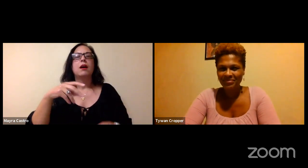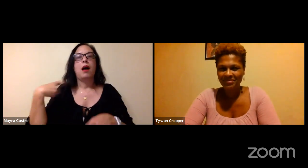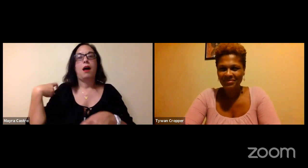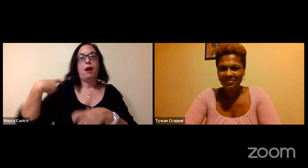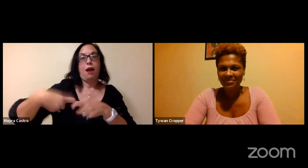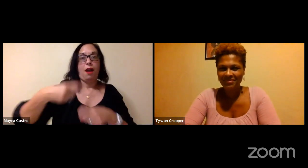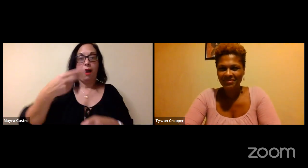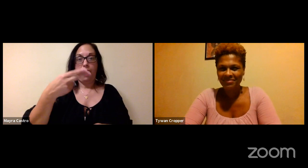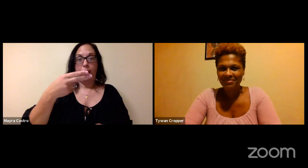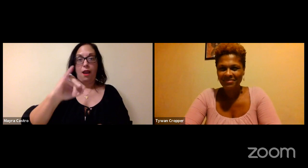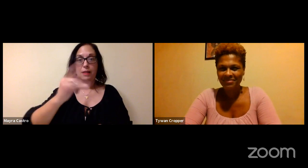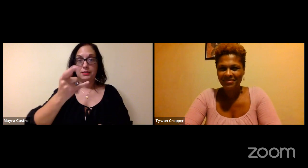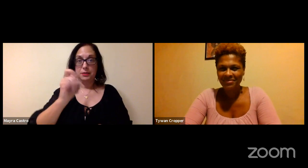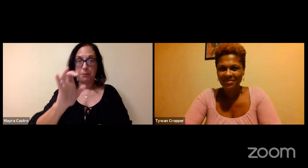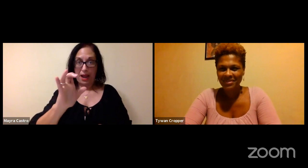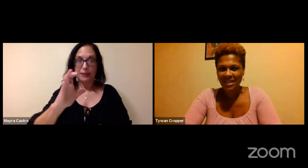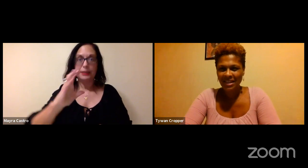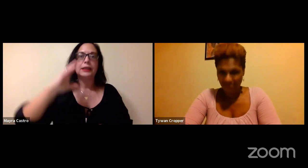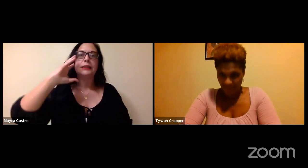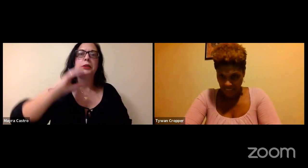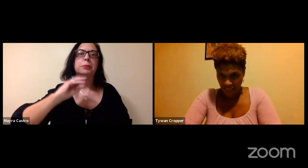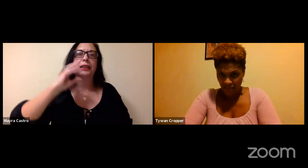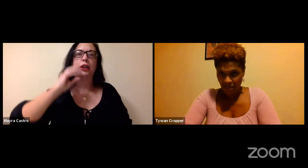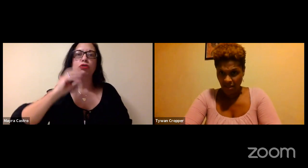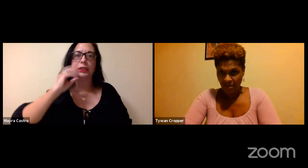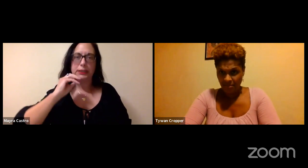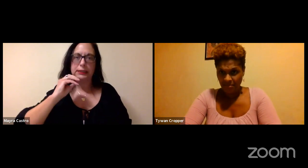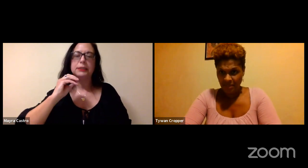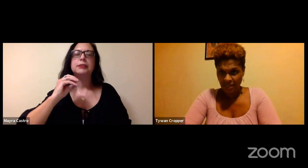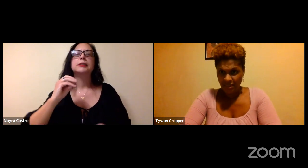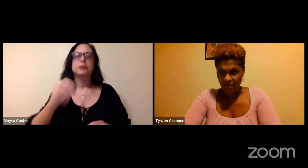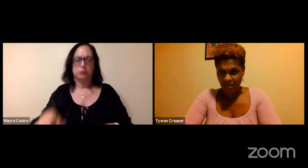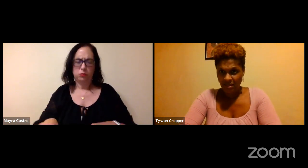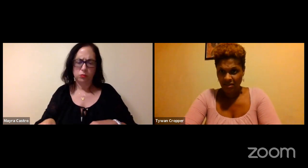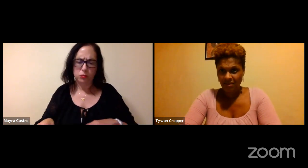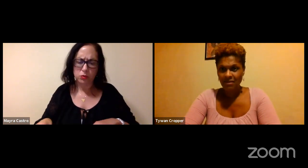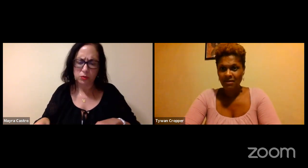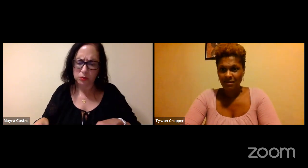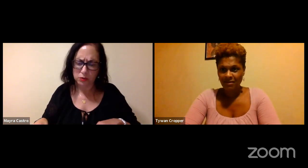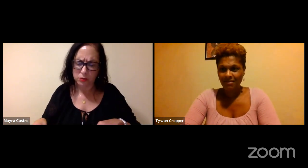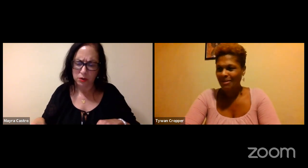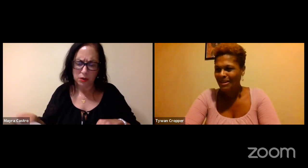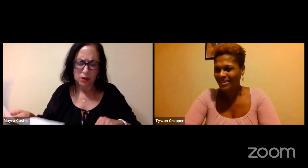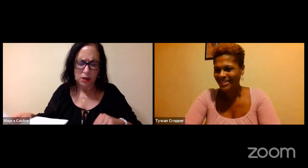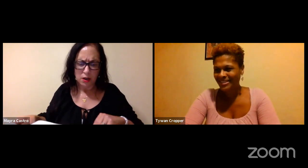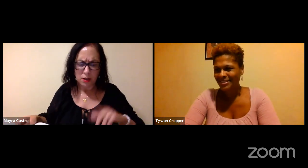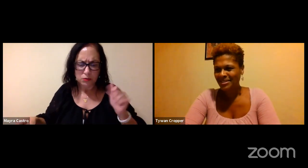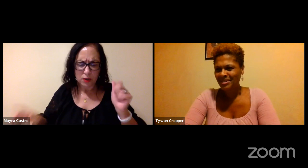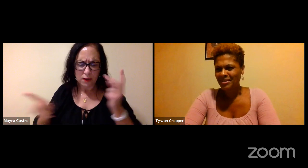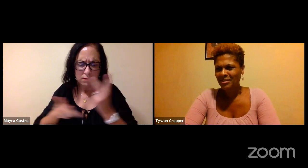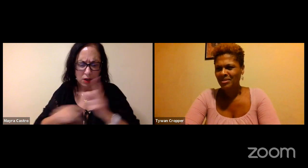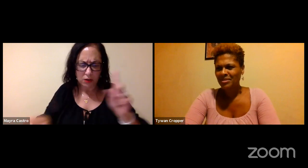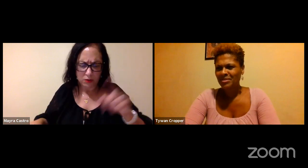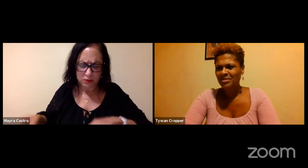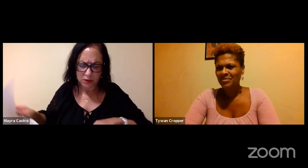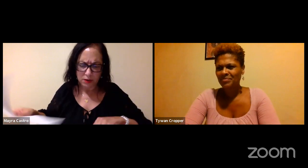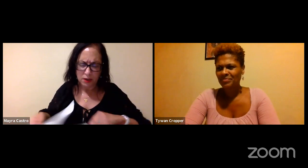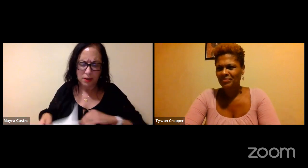And I went to a conference there, and it was called the Hispanic Experience.